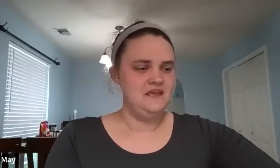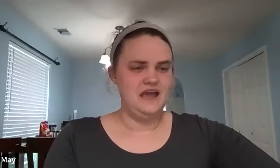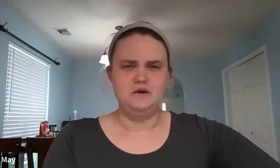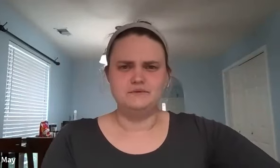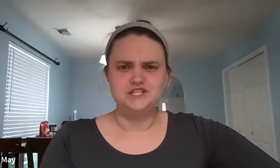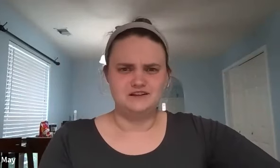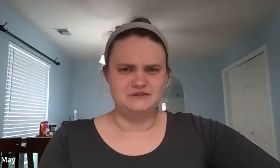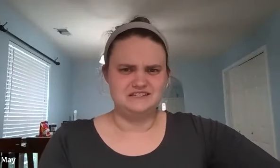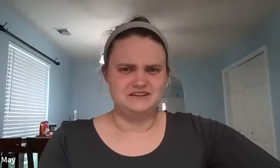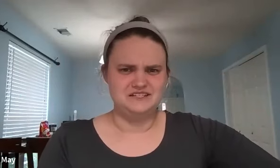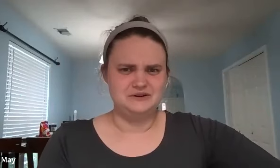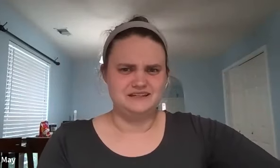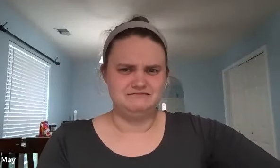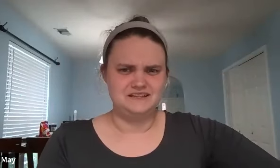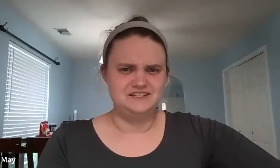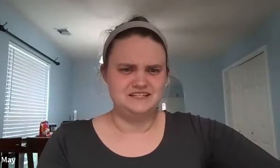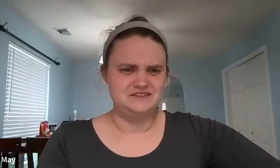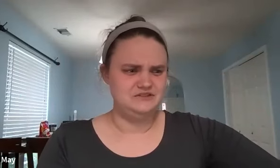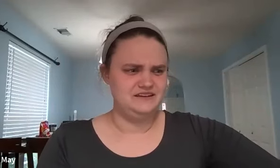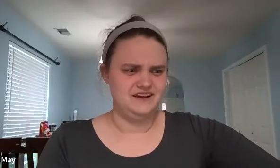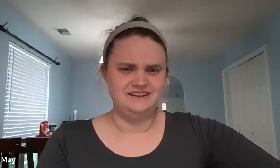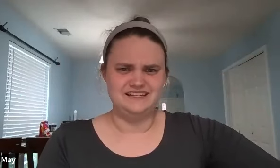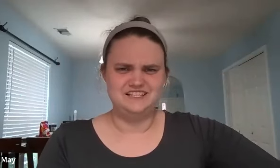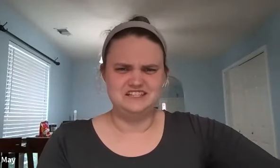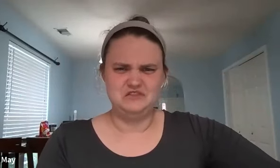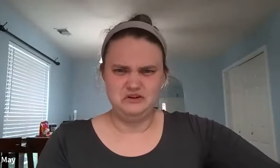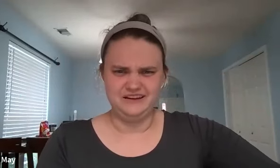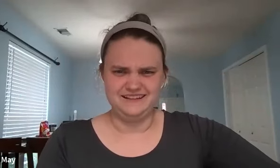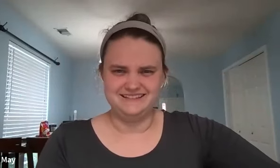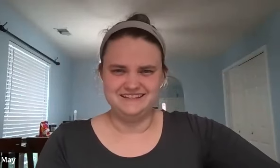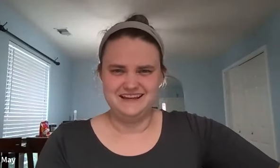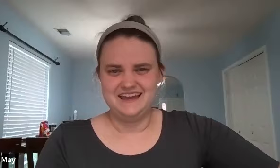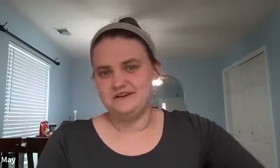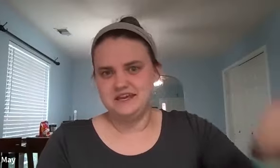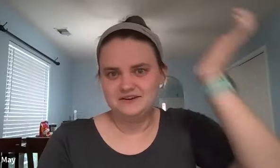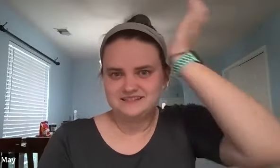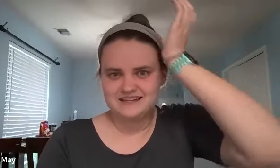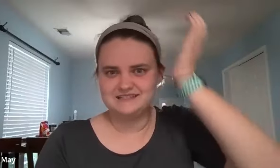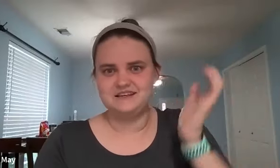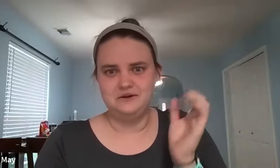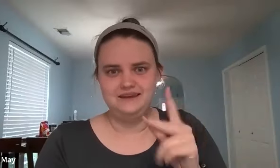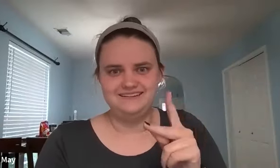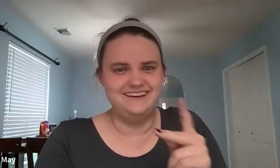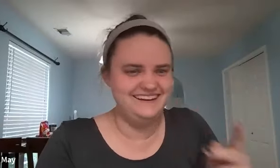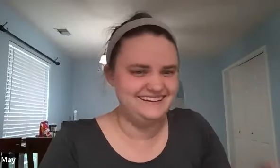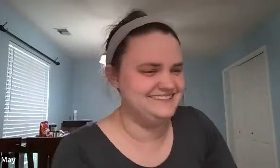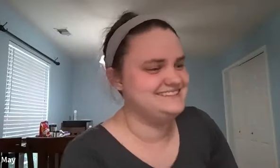I know, I was shocked when I saw it too. I was like, that just doesn't look like nice. That just doesn't look nice. And like, yeah, no, it's lettuce. I was like, okay.